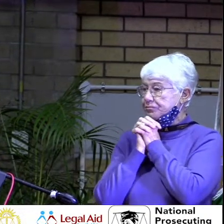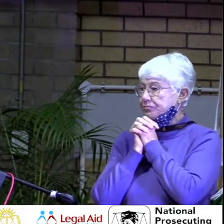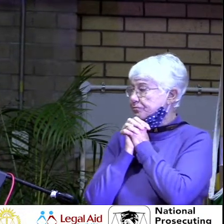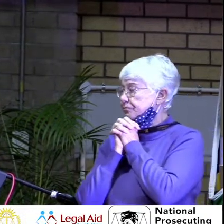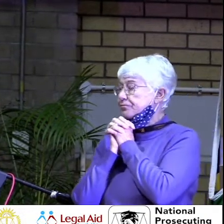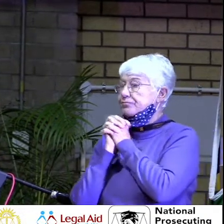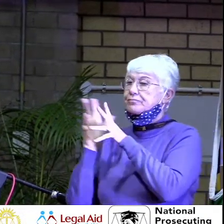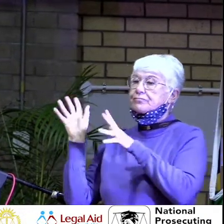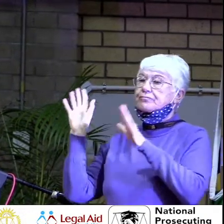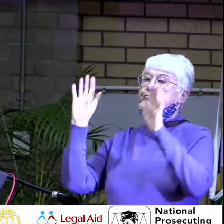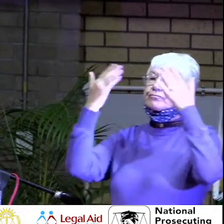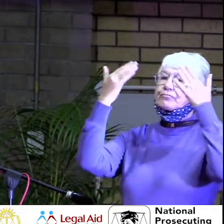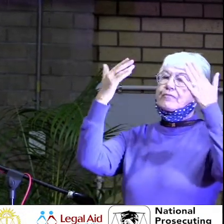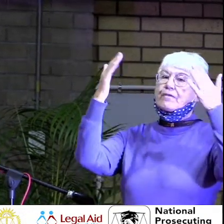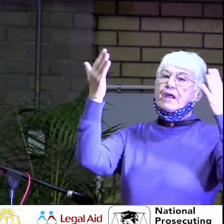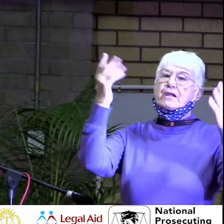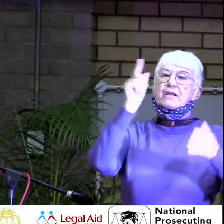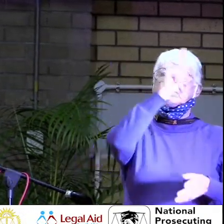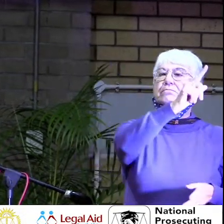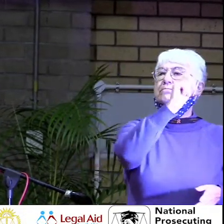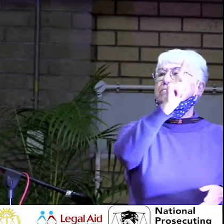Thank you. Thank you. Good morning, everybody.